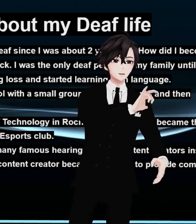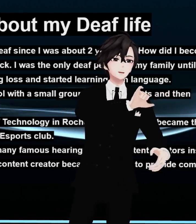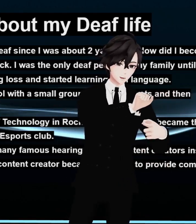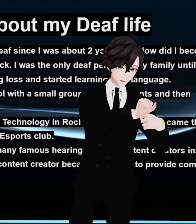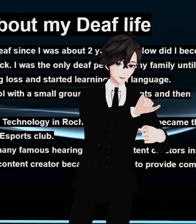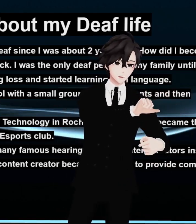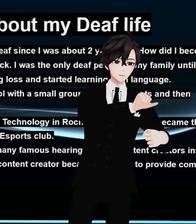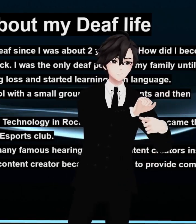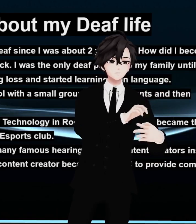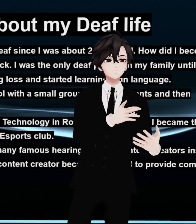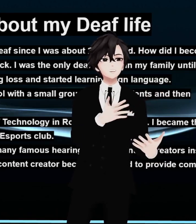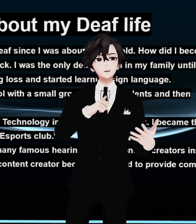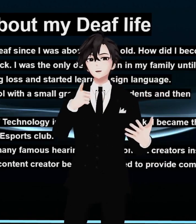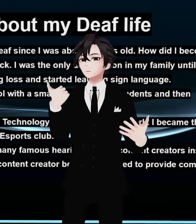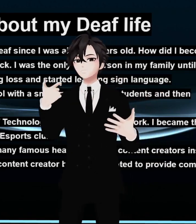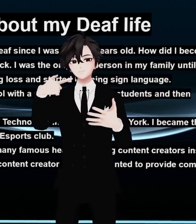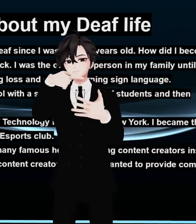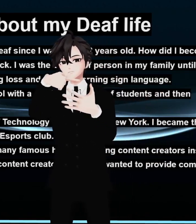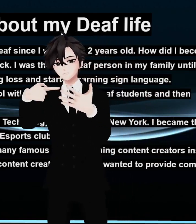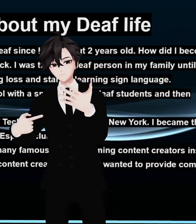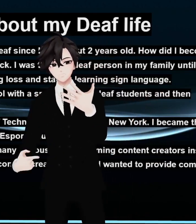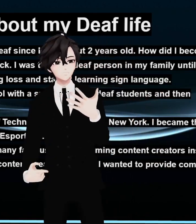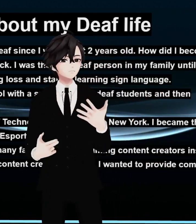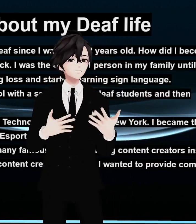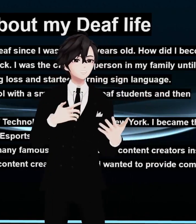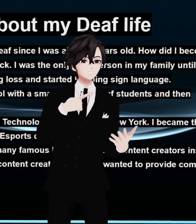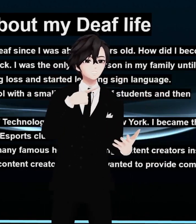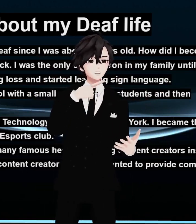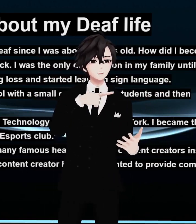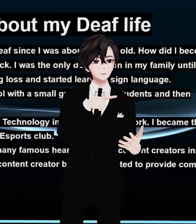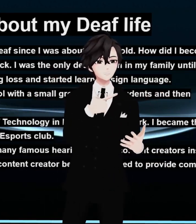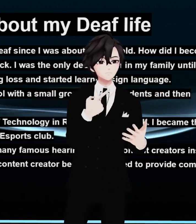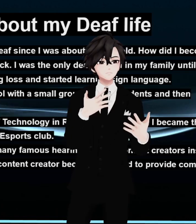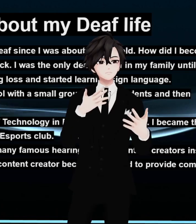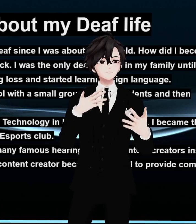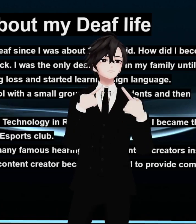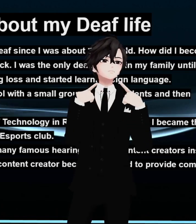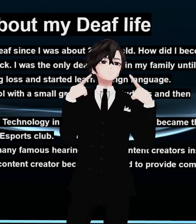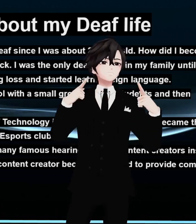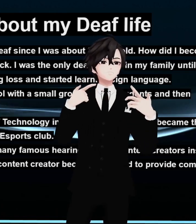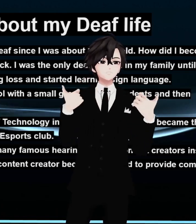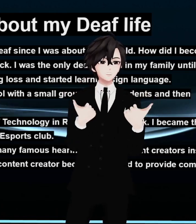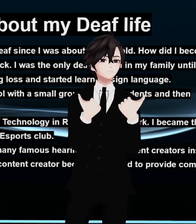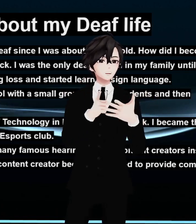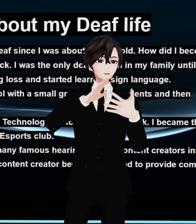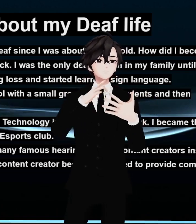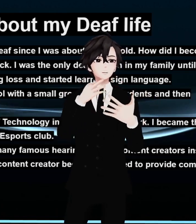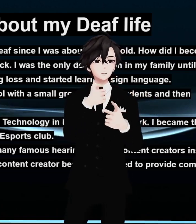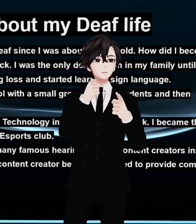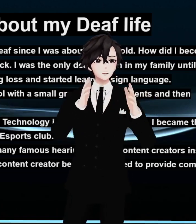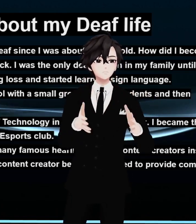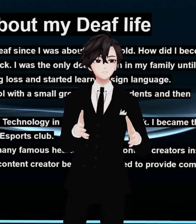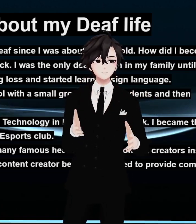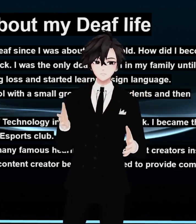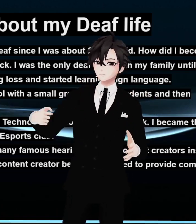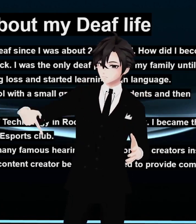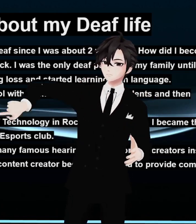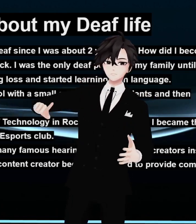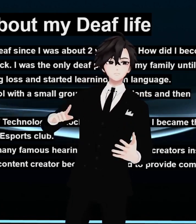Famous YouTubers like Markiplier or Jacksepticeye, and upon many others, who are very famous hearing